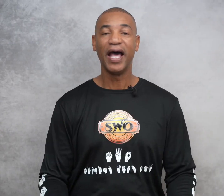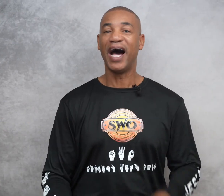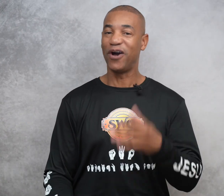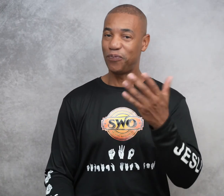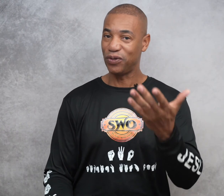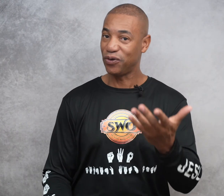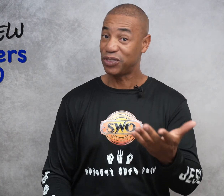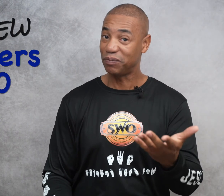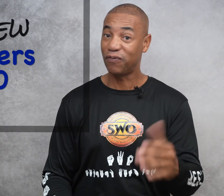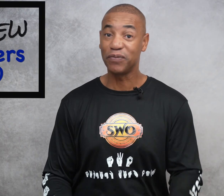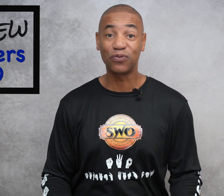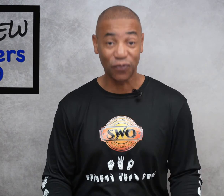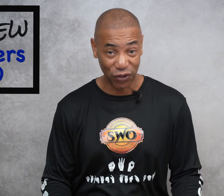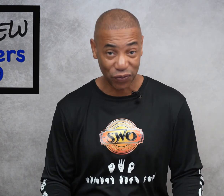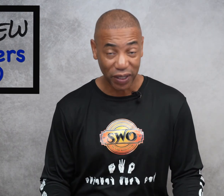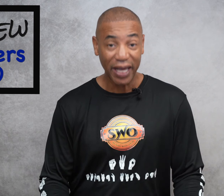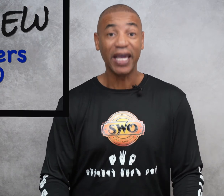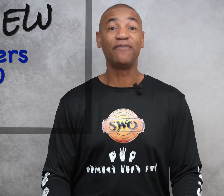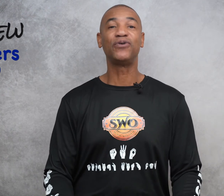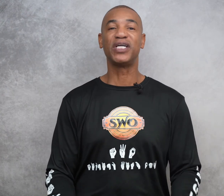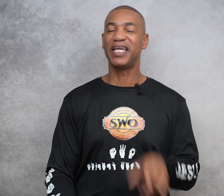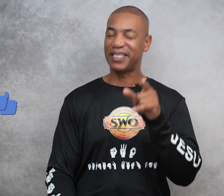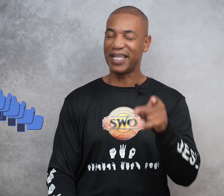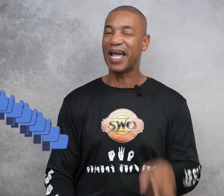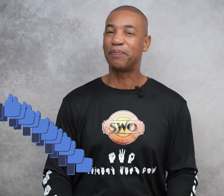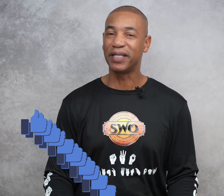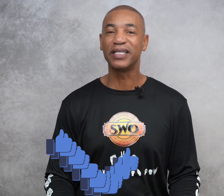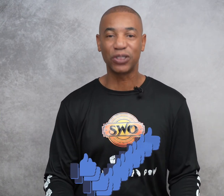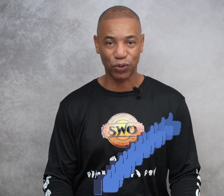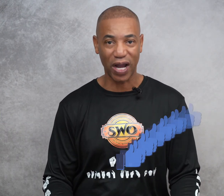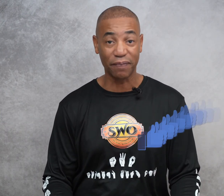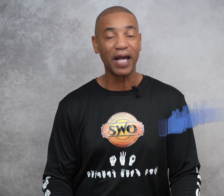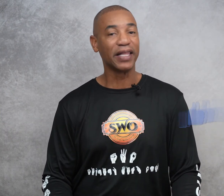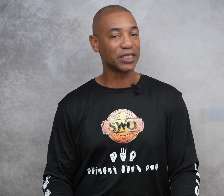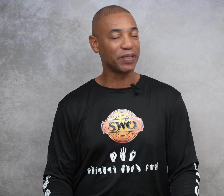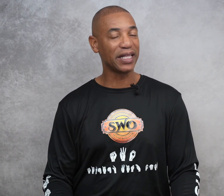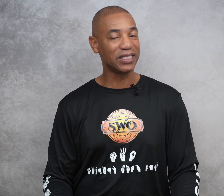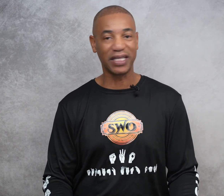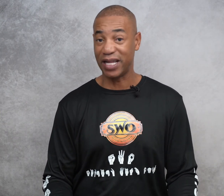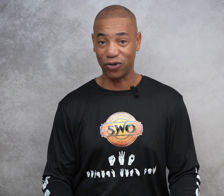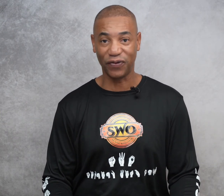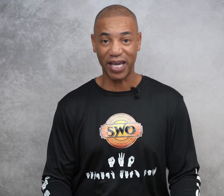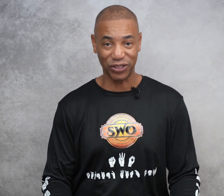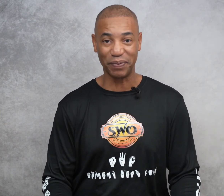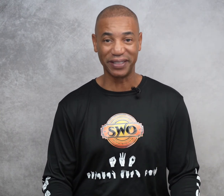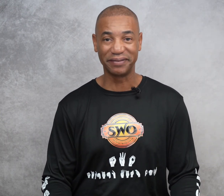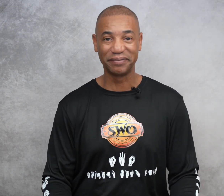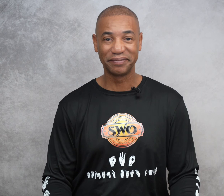I hope you learned something from this review. If you did, hit that like button and subscribe. Last but not least, hit that notification button.